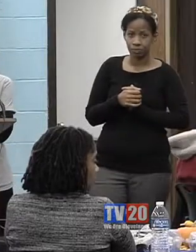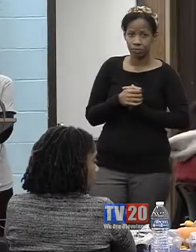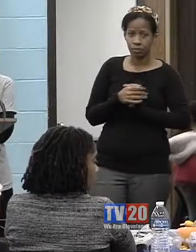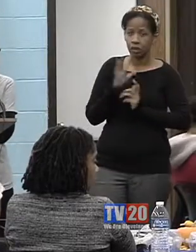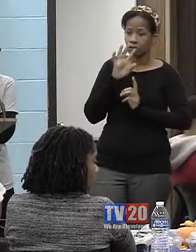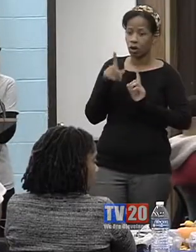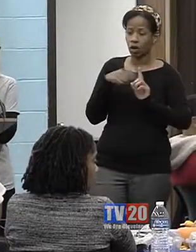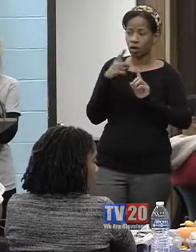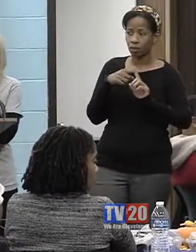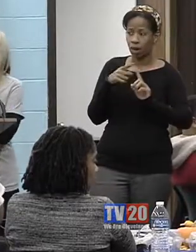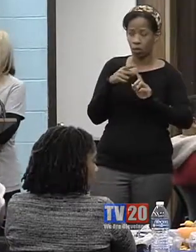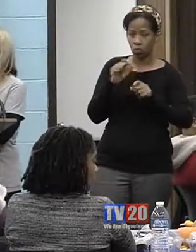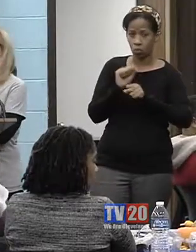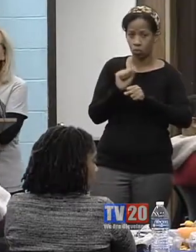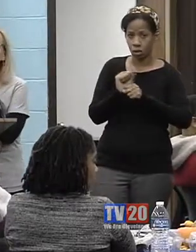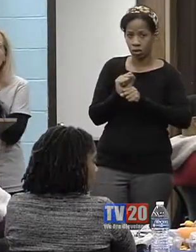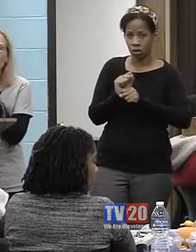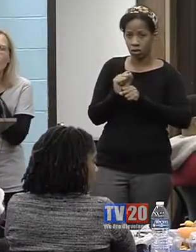Yes.